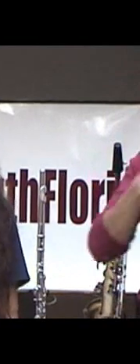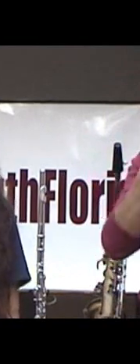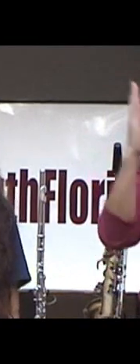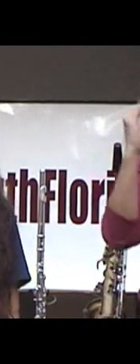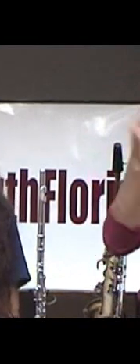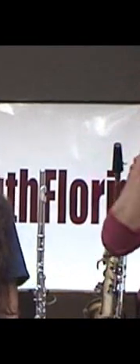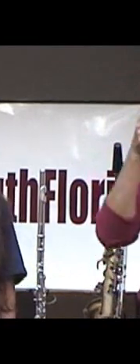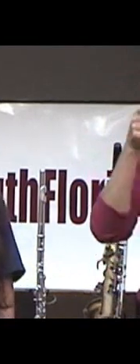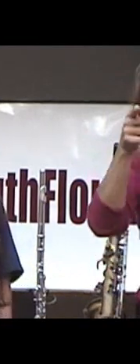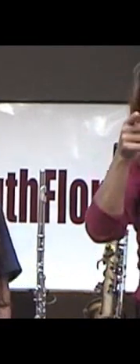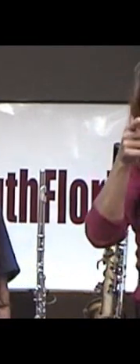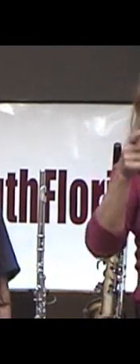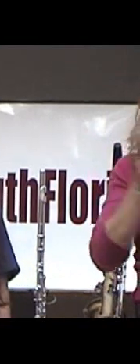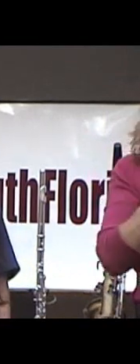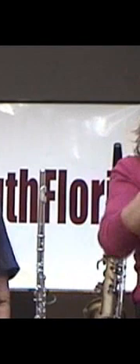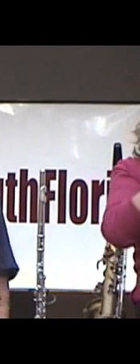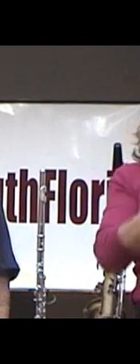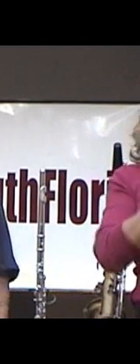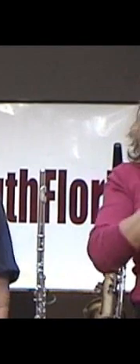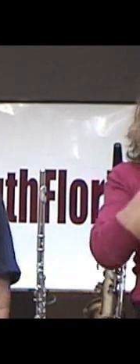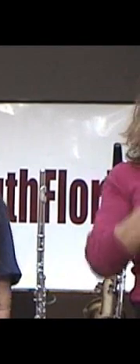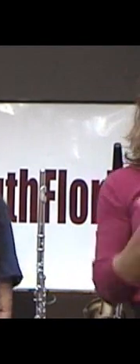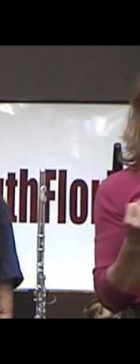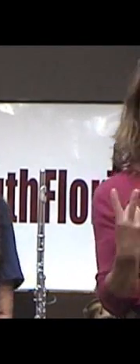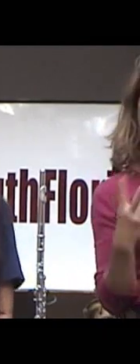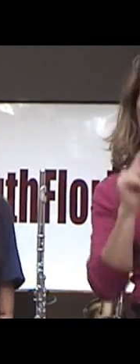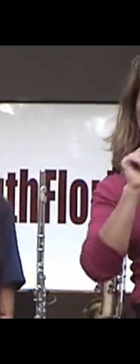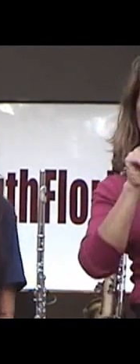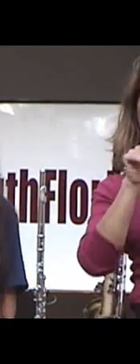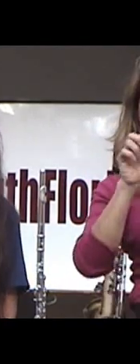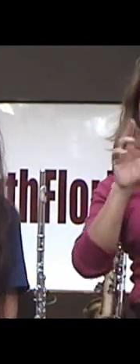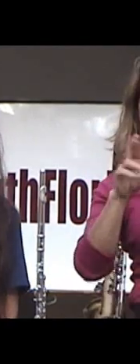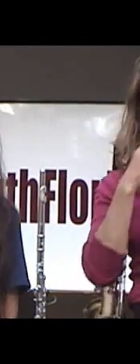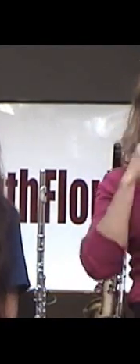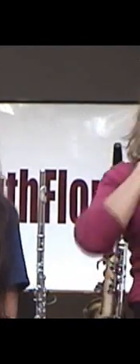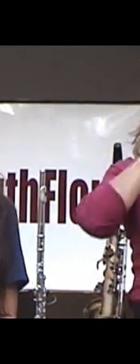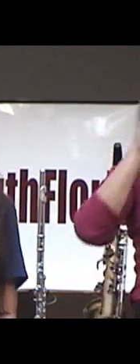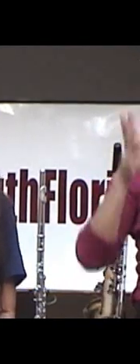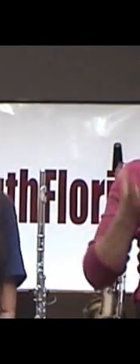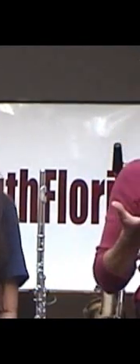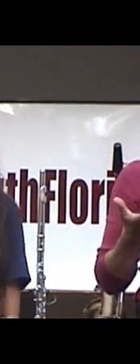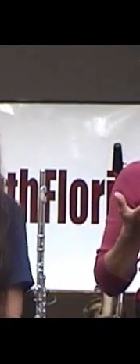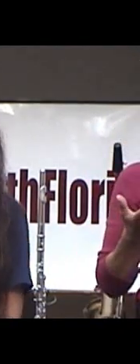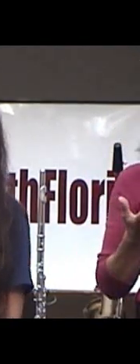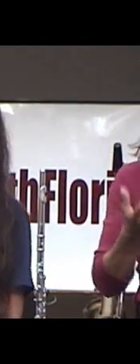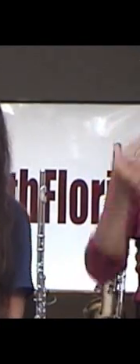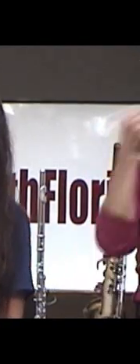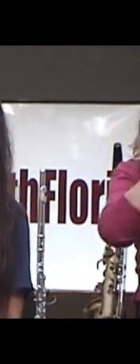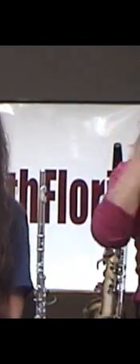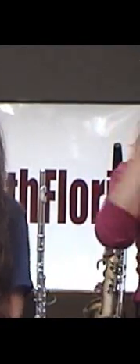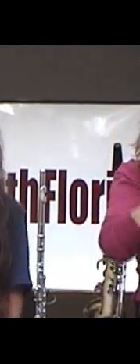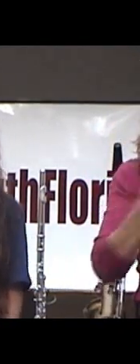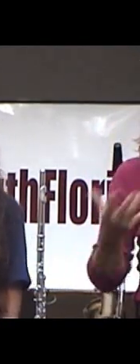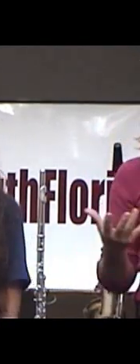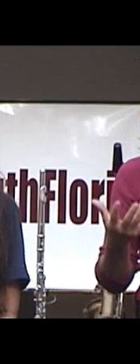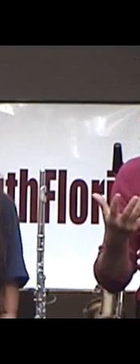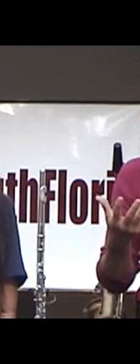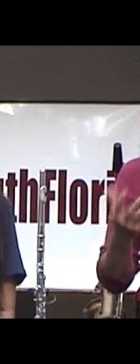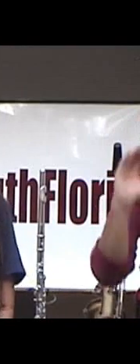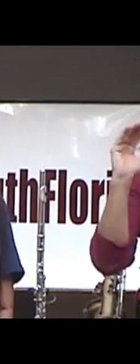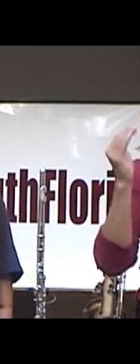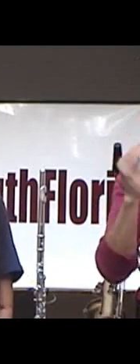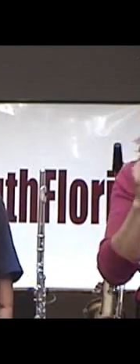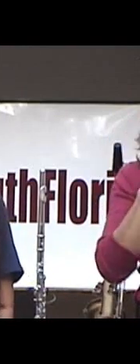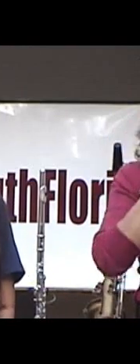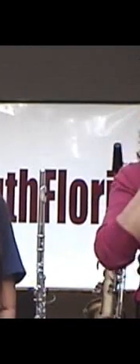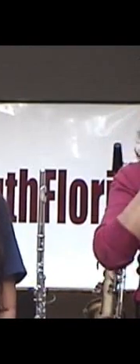of you? Now, the main character, 12-year-old Trevor, answered nothing. as ridiculous as that may seem, it's